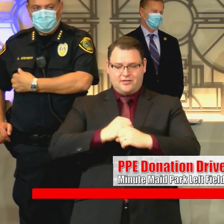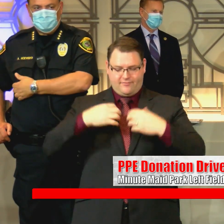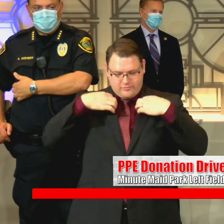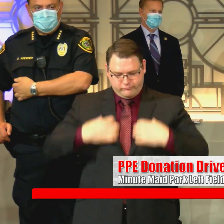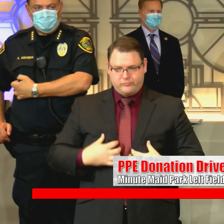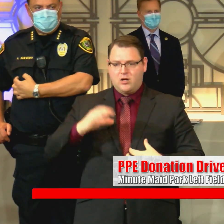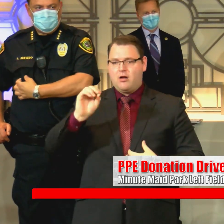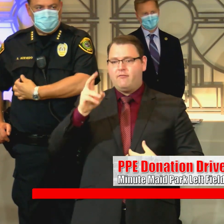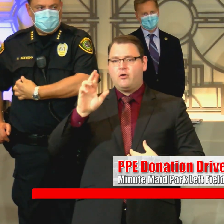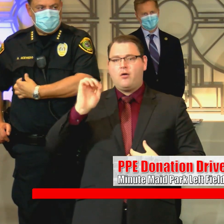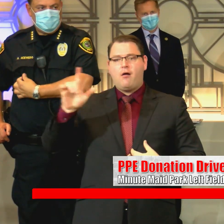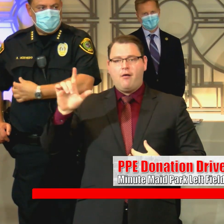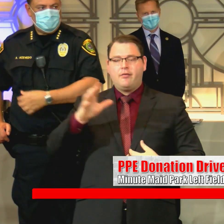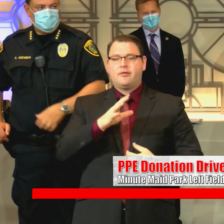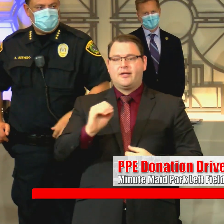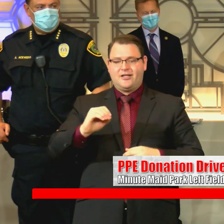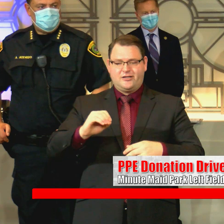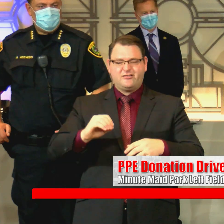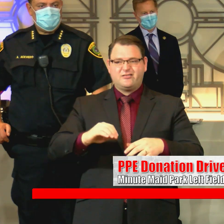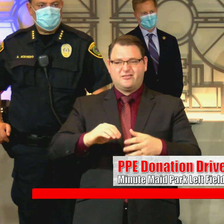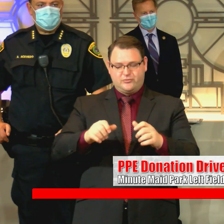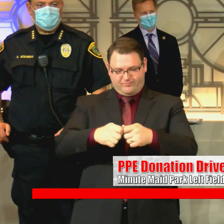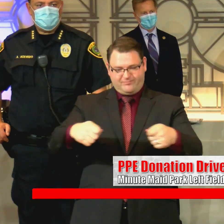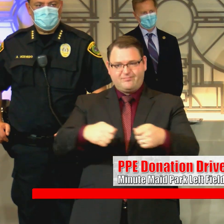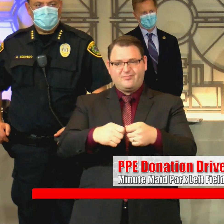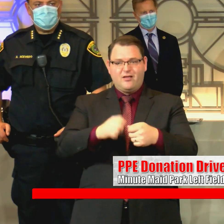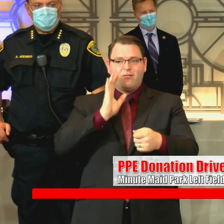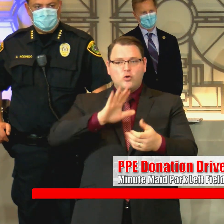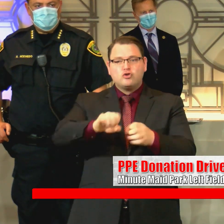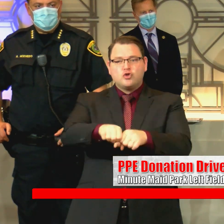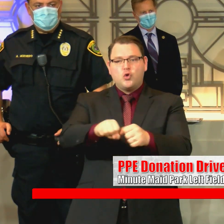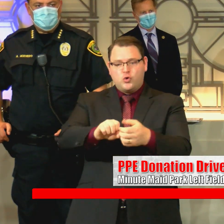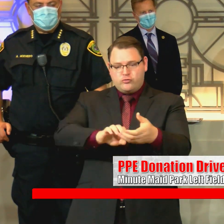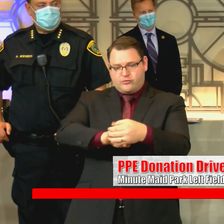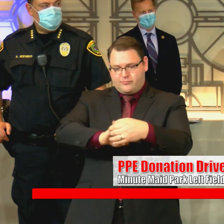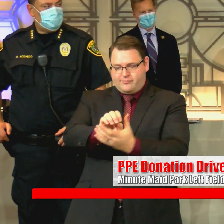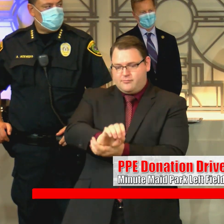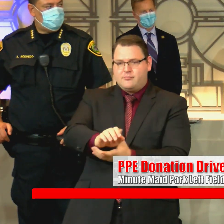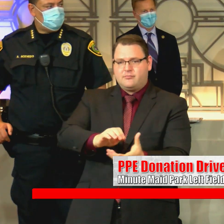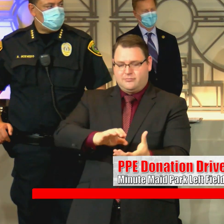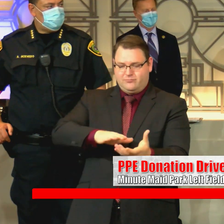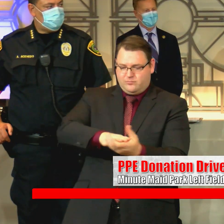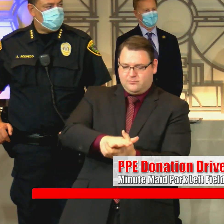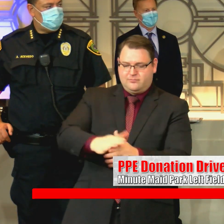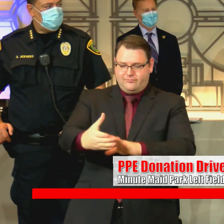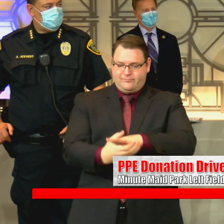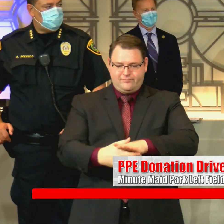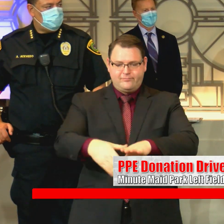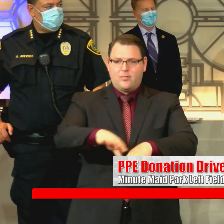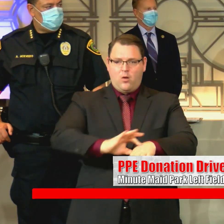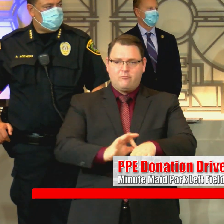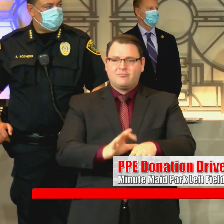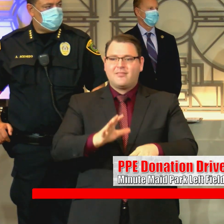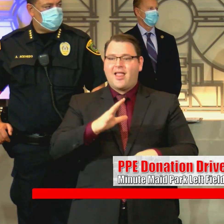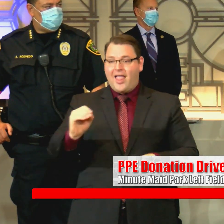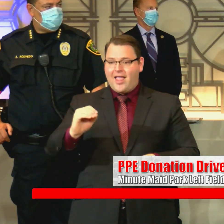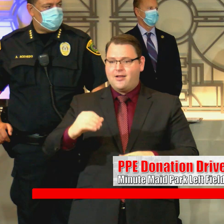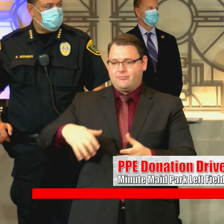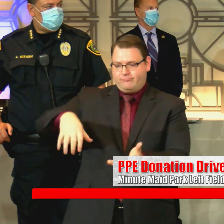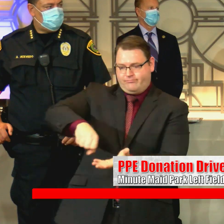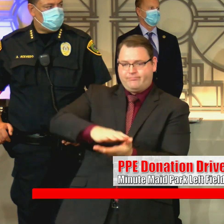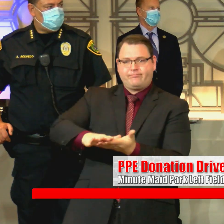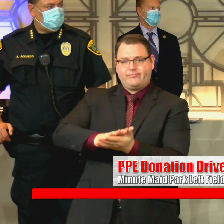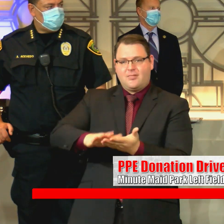coveralls and shoe covers, and hand sanitizers containing 70% alcohol. And the city will distribute all